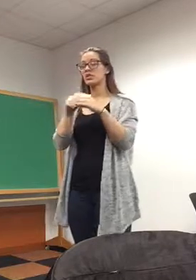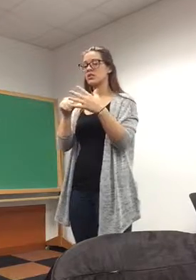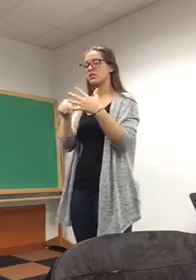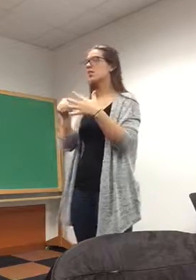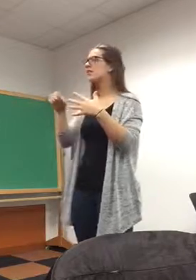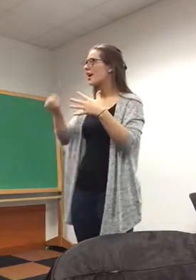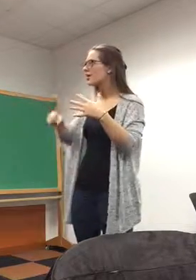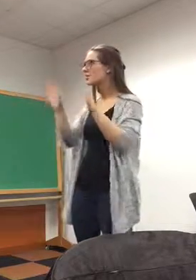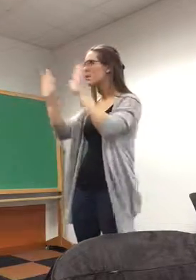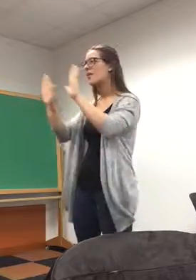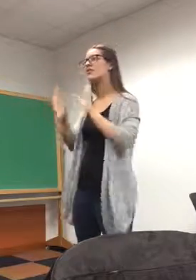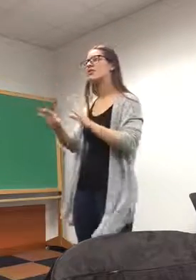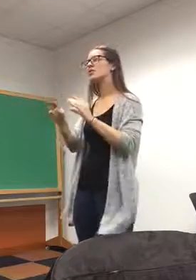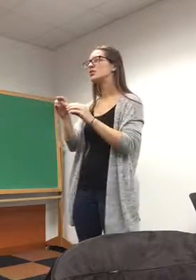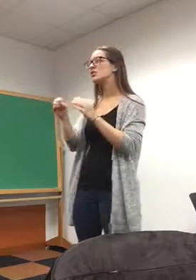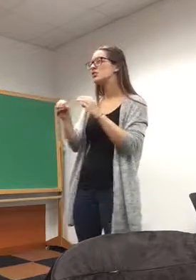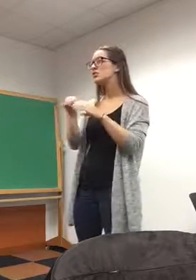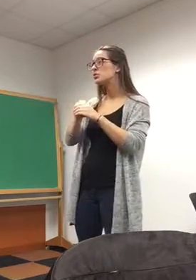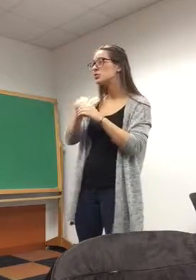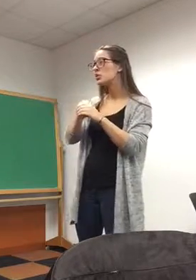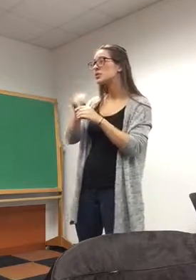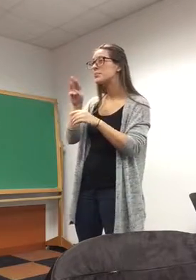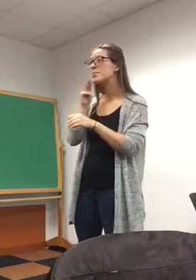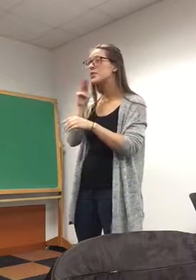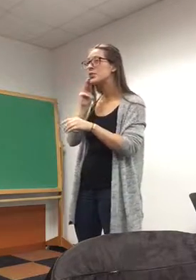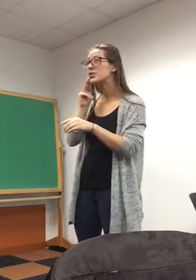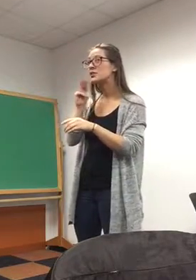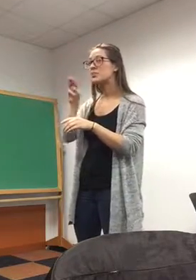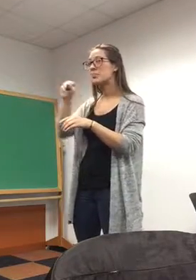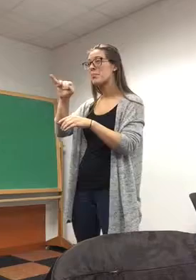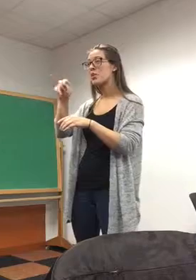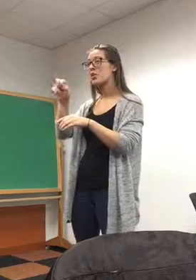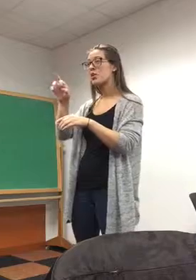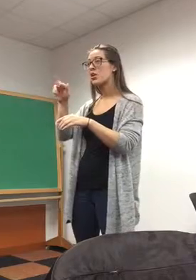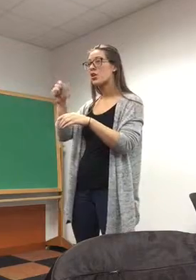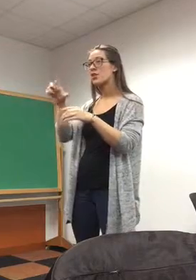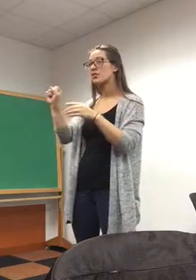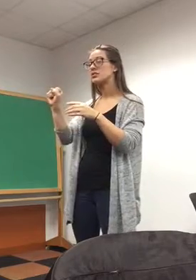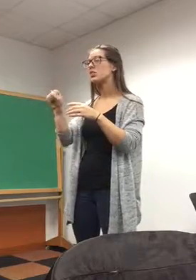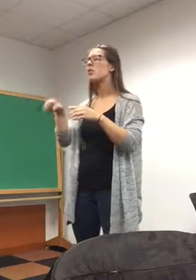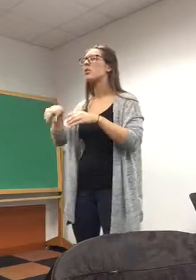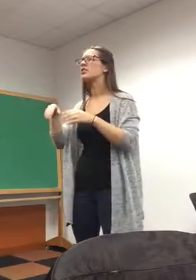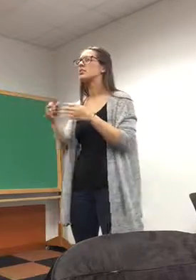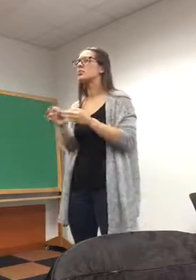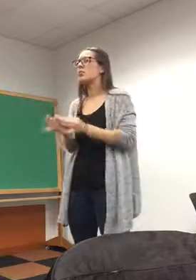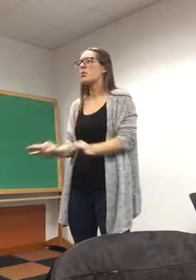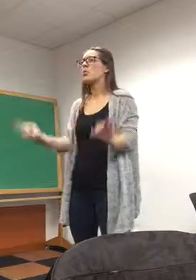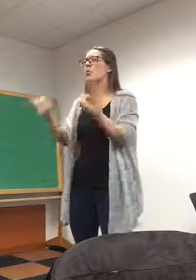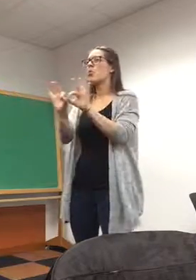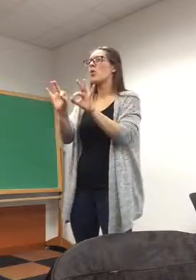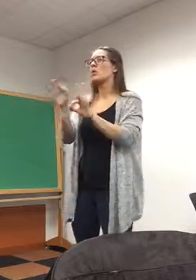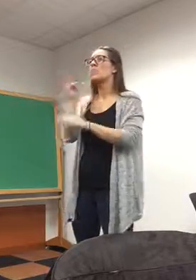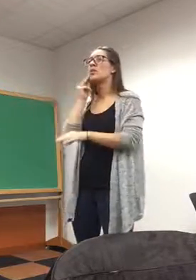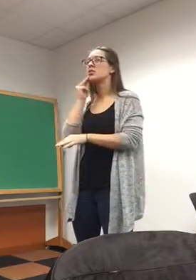store, by the way, when we, in our skeletal system? Some useful minerals or things we store. Name one? Calcium. Okay, good. Name another